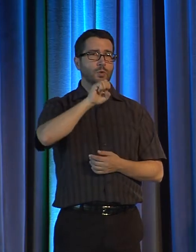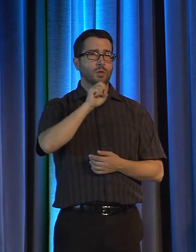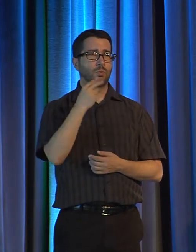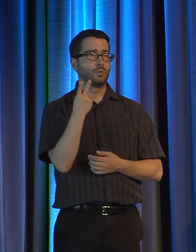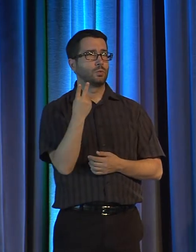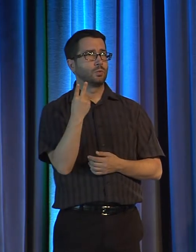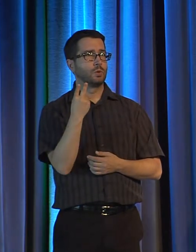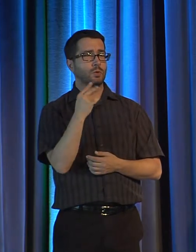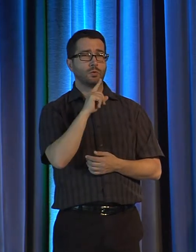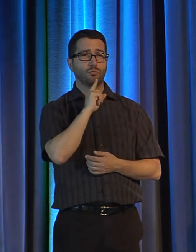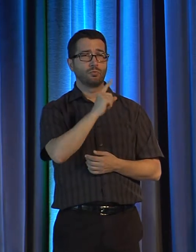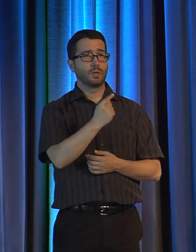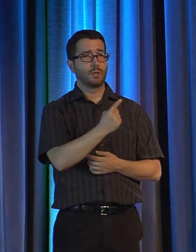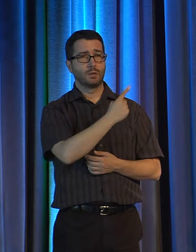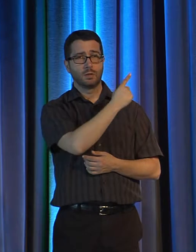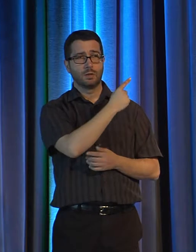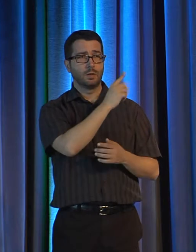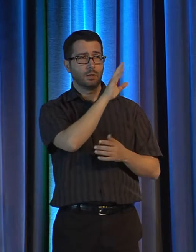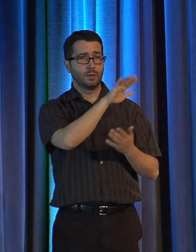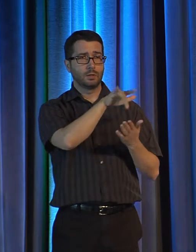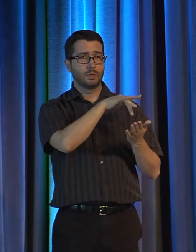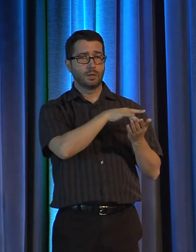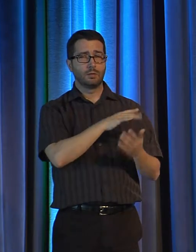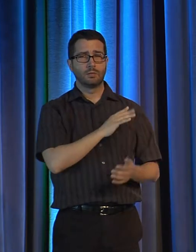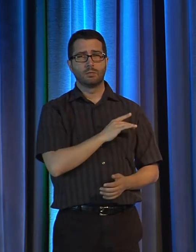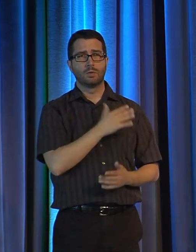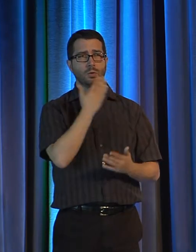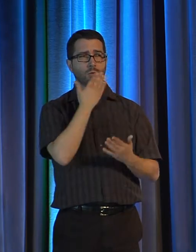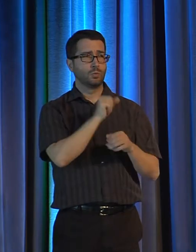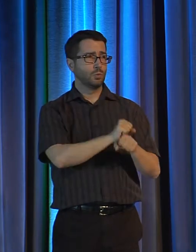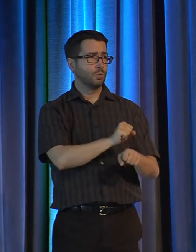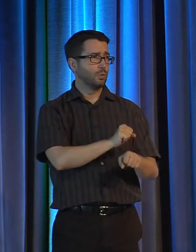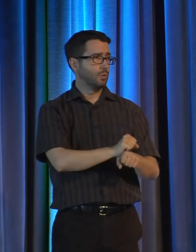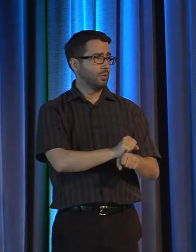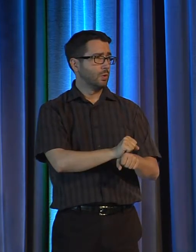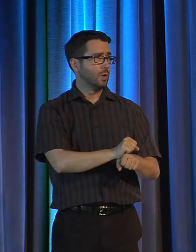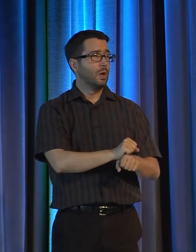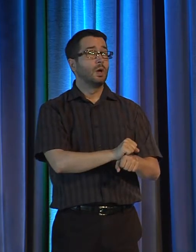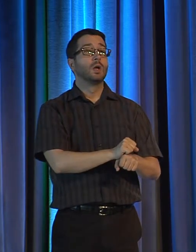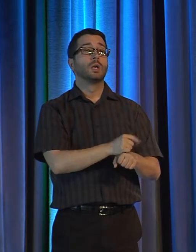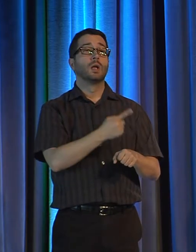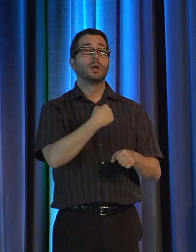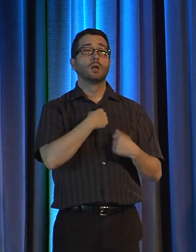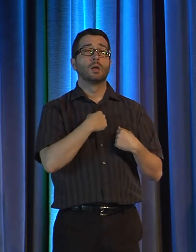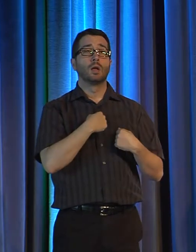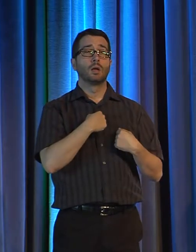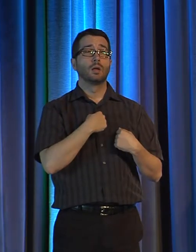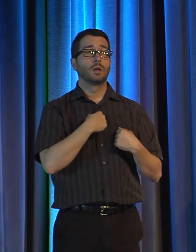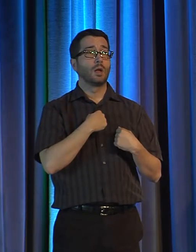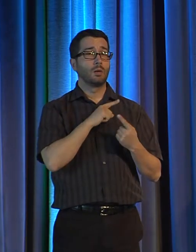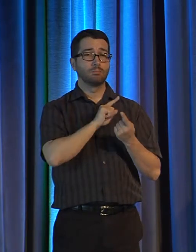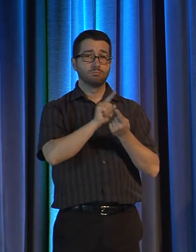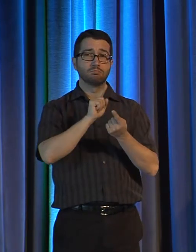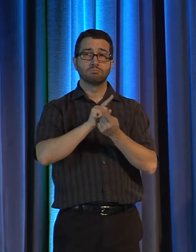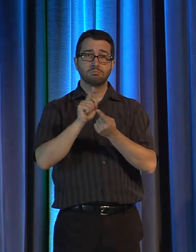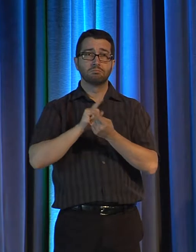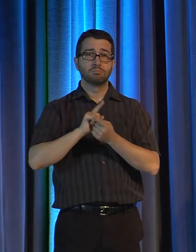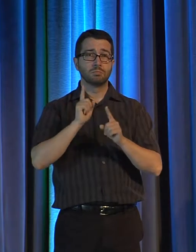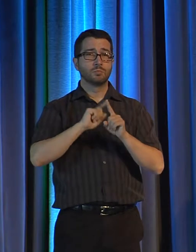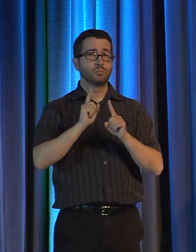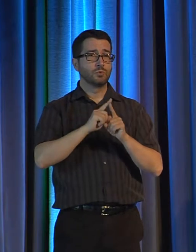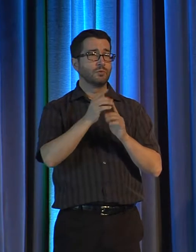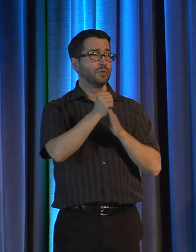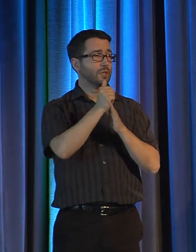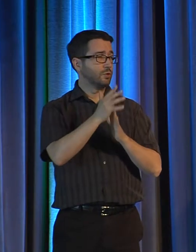work going on at that center. I've met with more than 60 healthcare leaders in the system. I wrote this